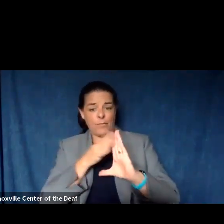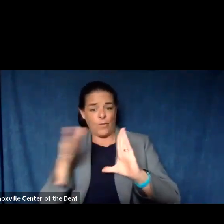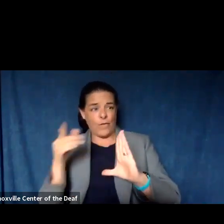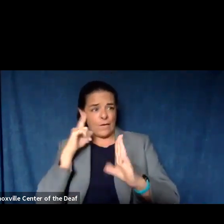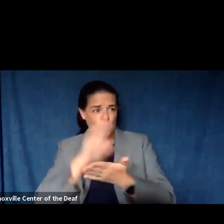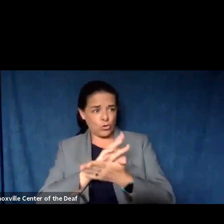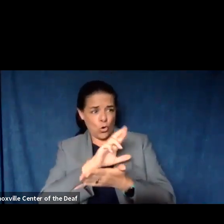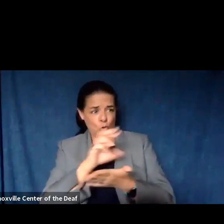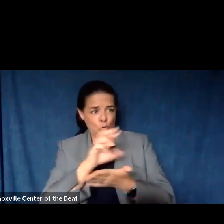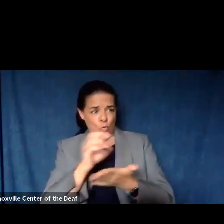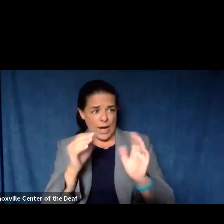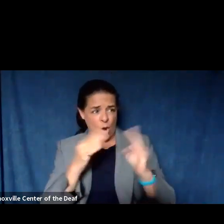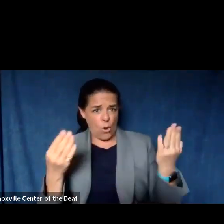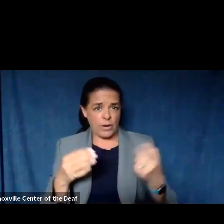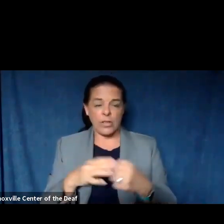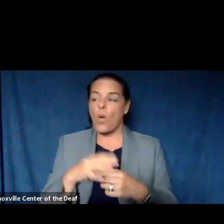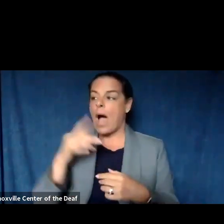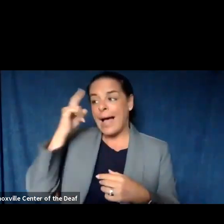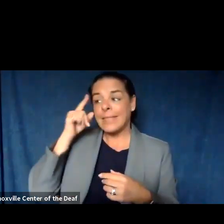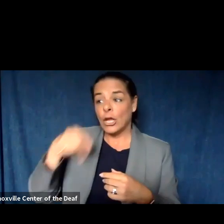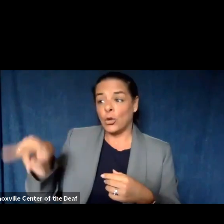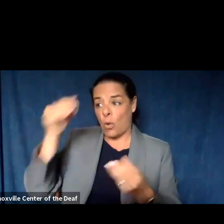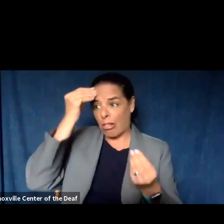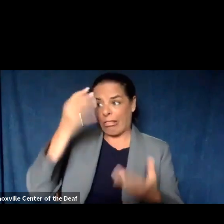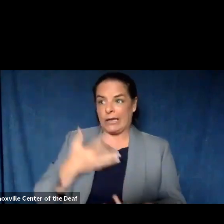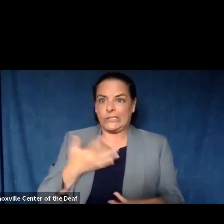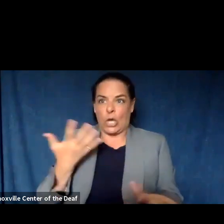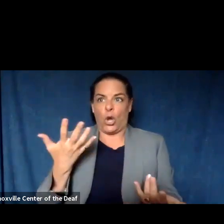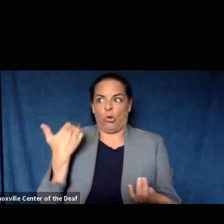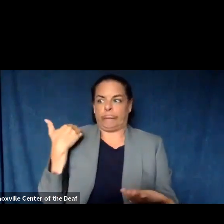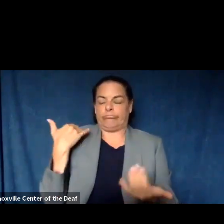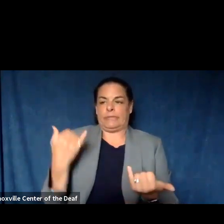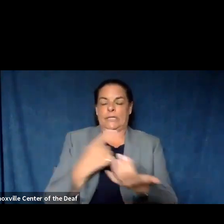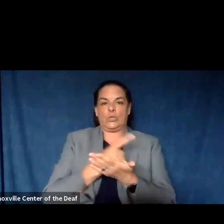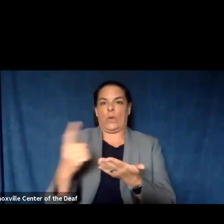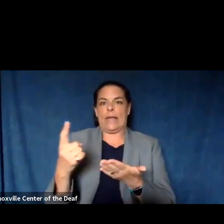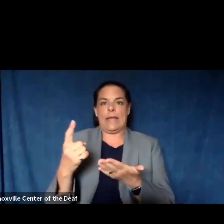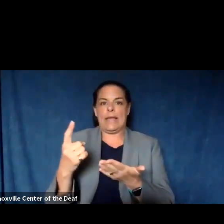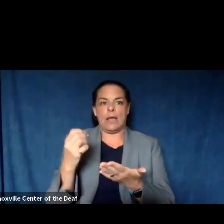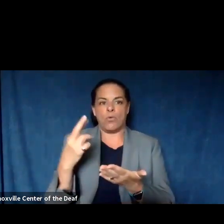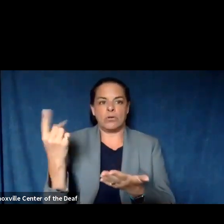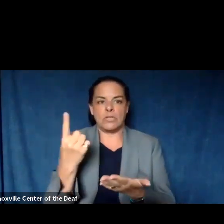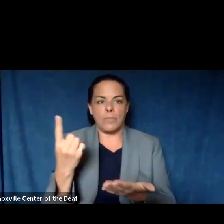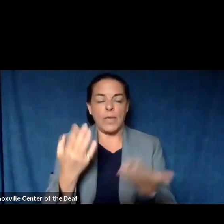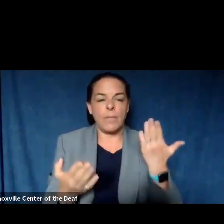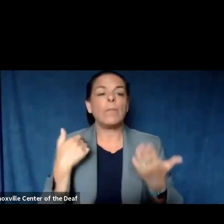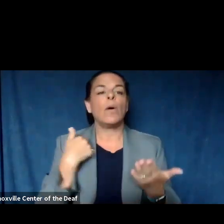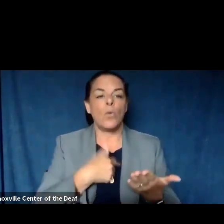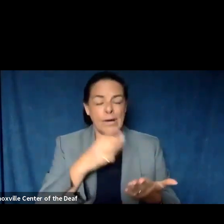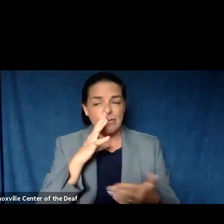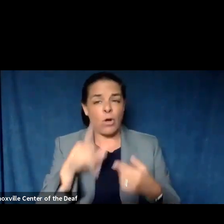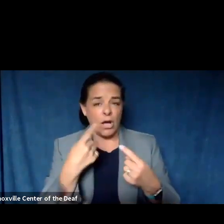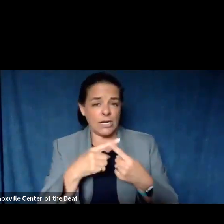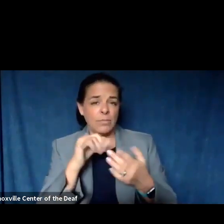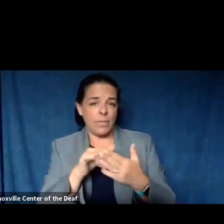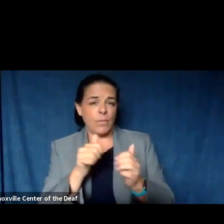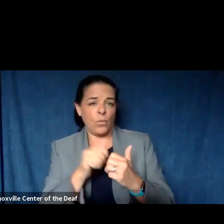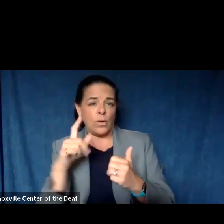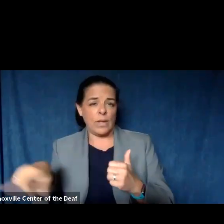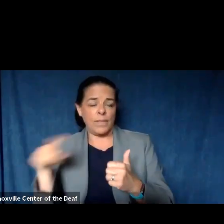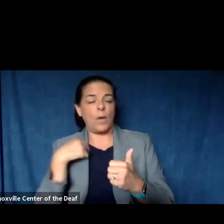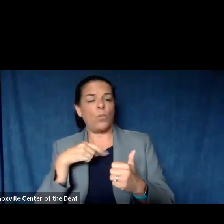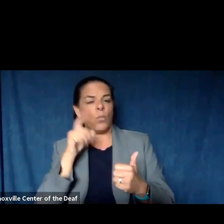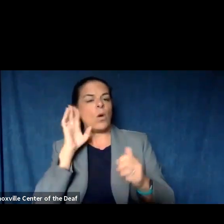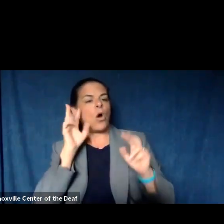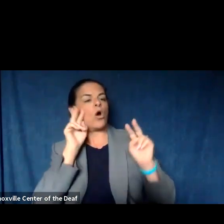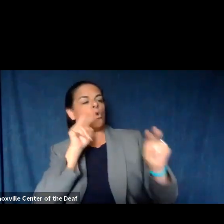Well, I think you guys brought it to our attention earlier this week or maybe. So we've talked about it with them, and we are looking at the